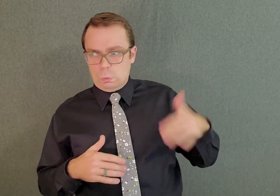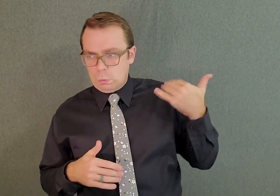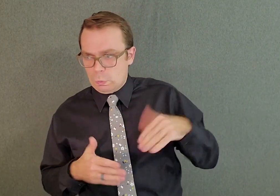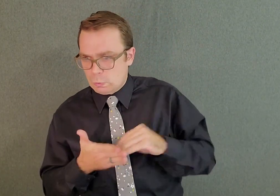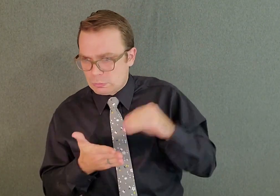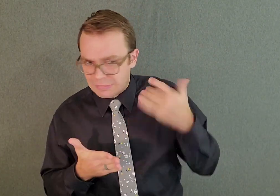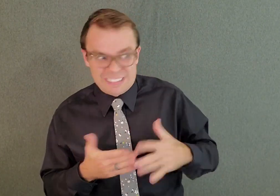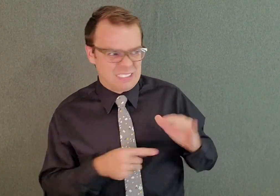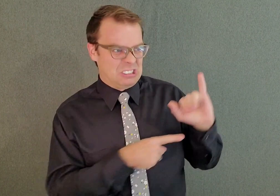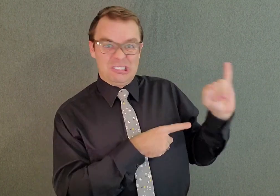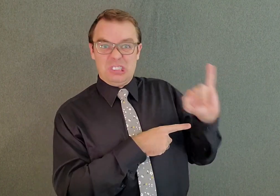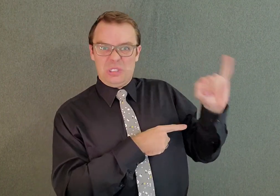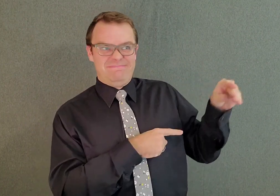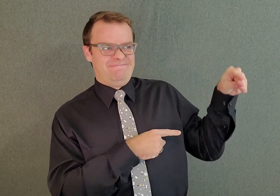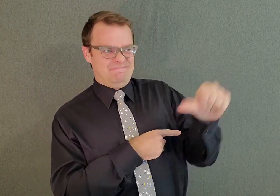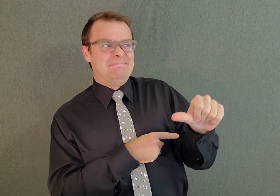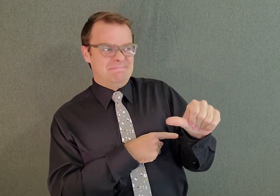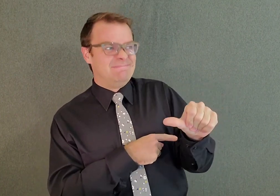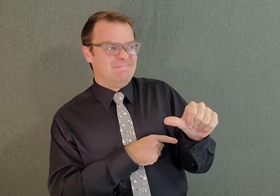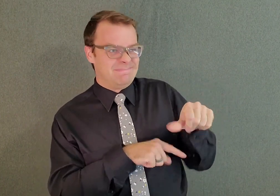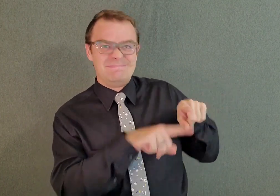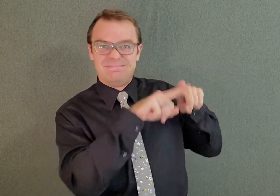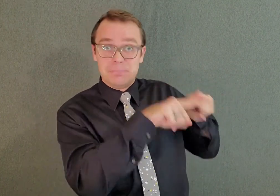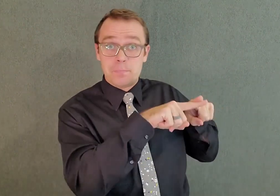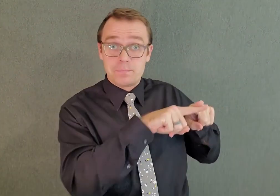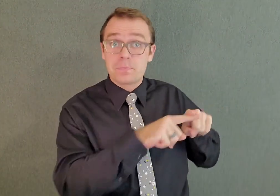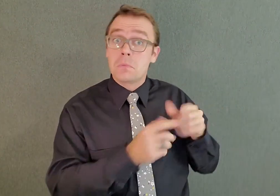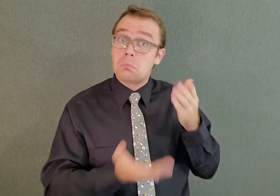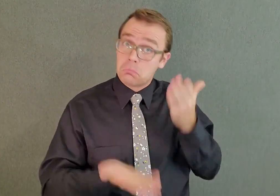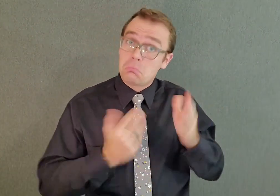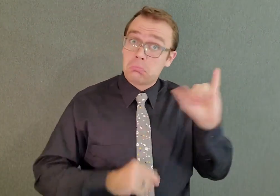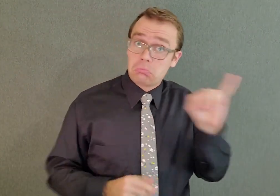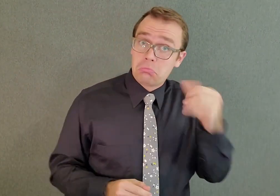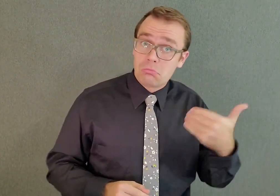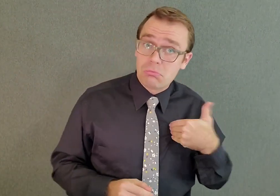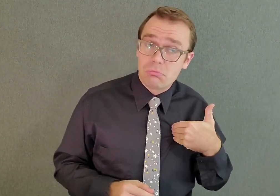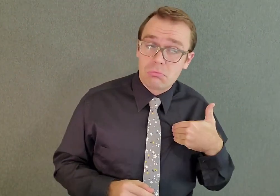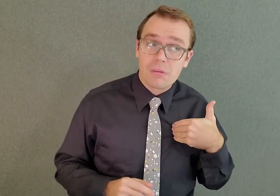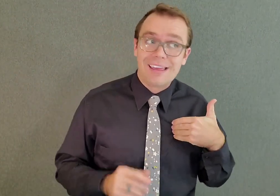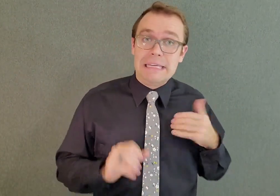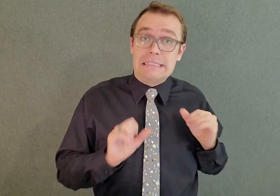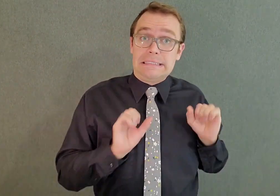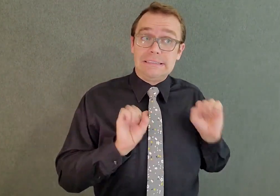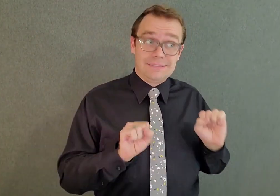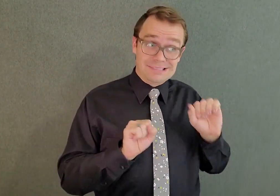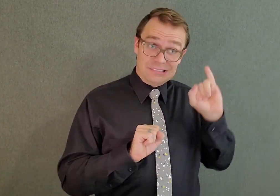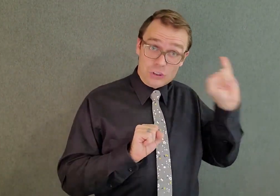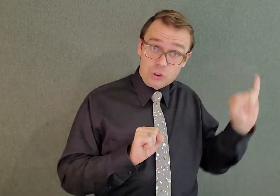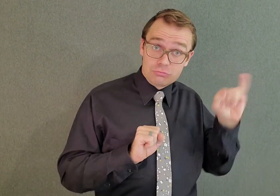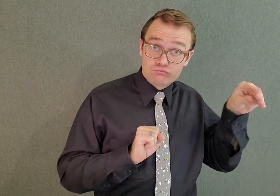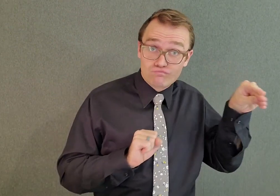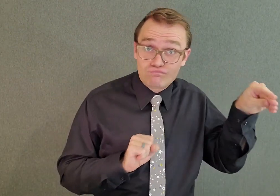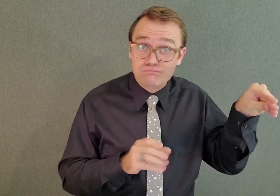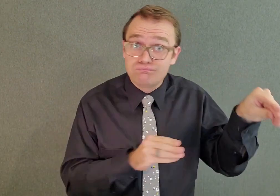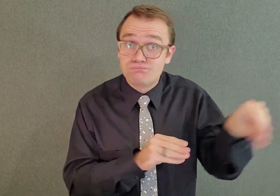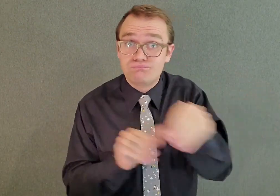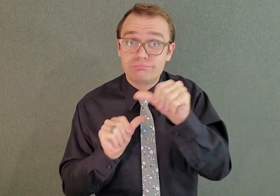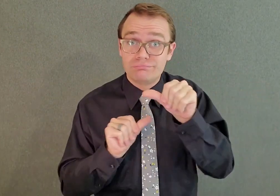initially, especially since they rely on their insurance. While you may have insurance, it's very possible that they will not cover all